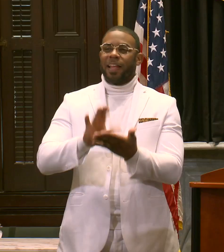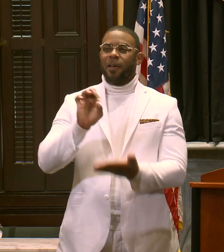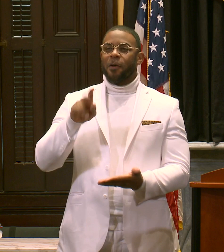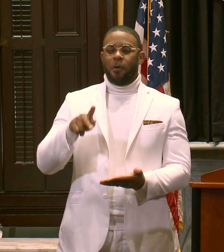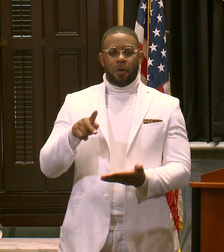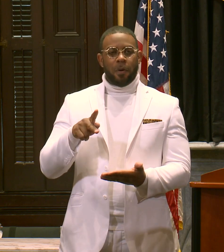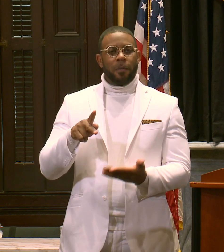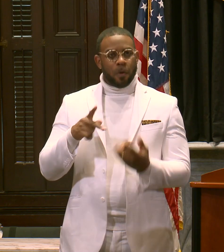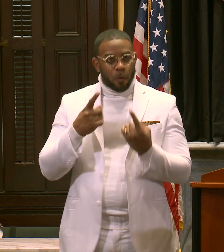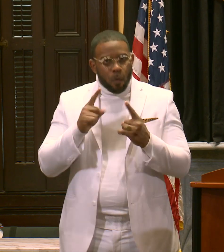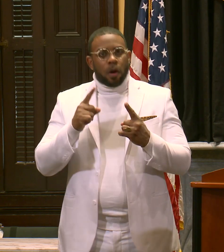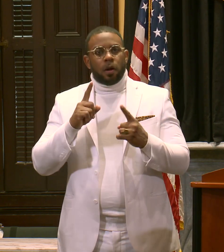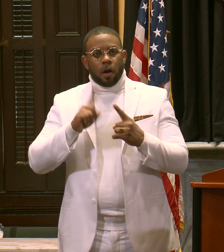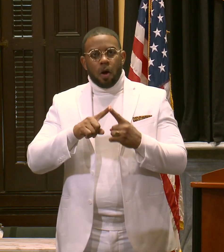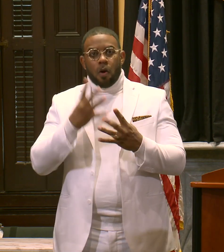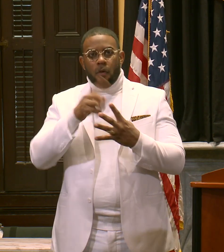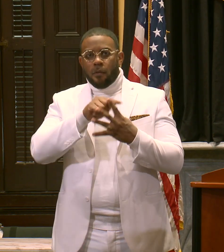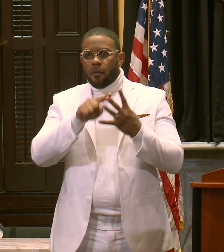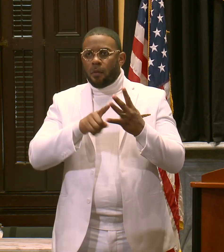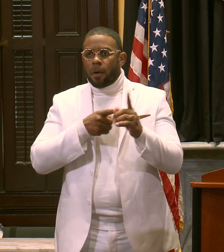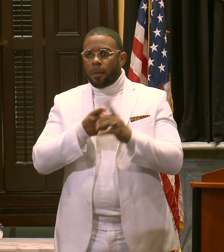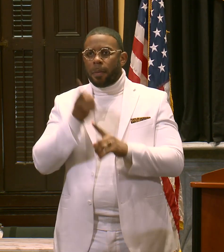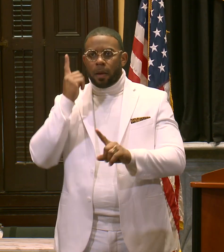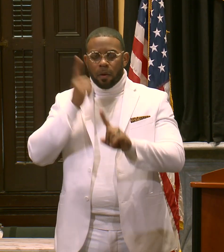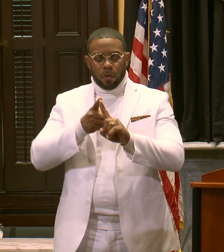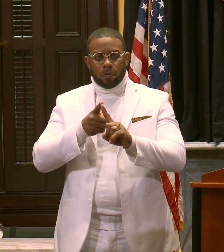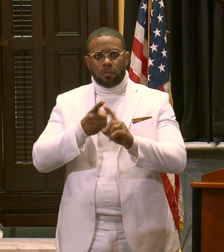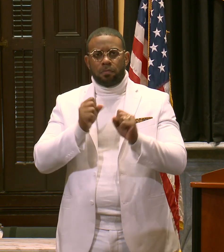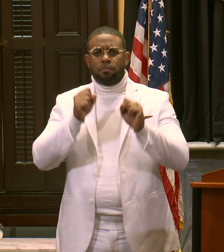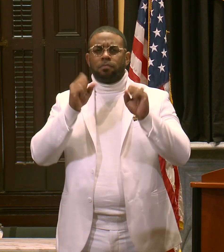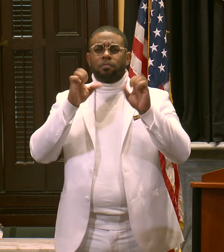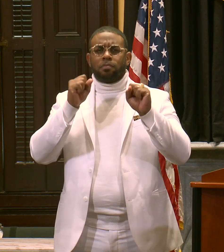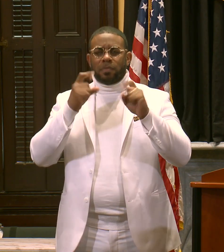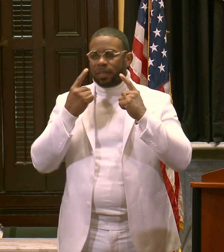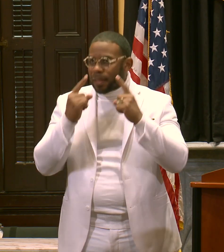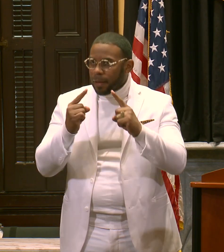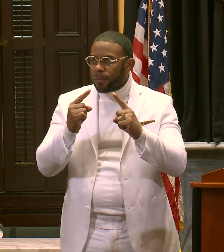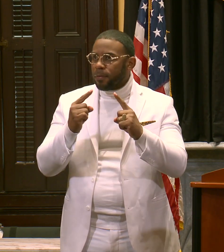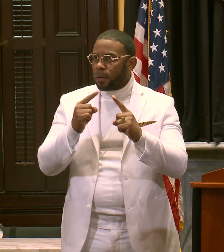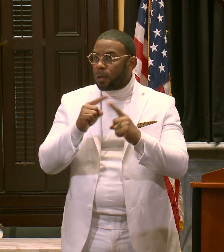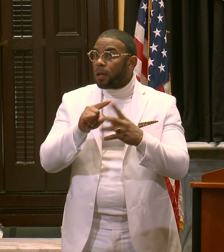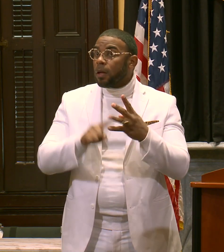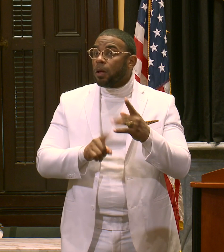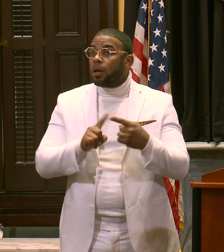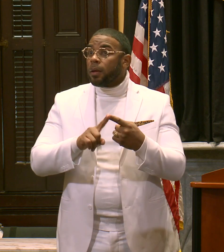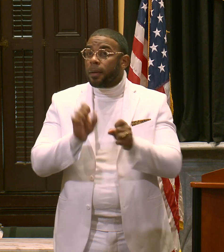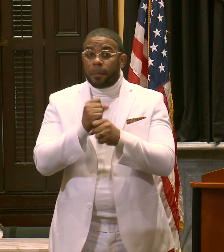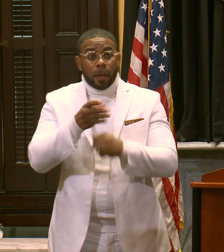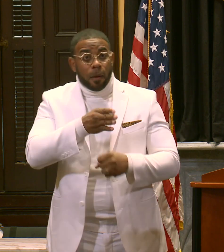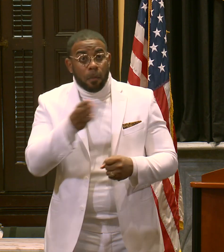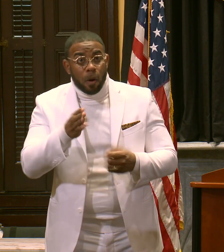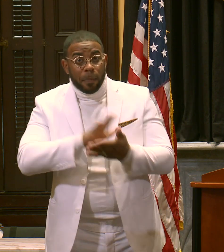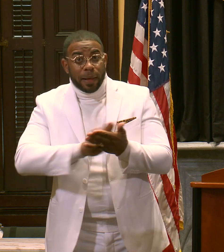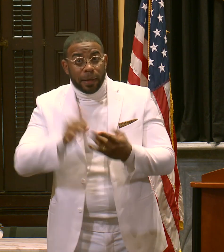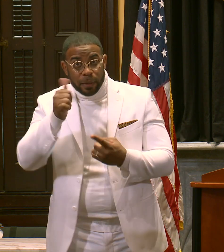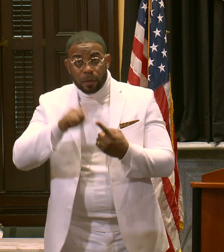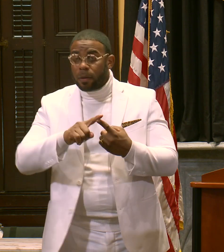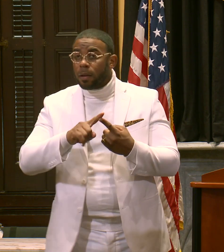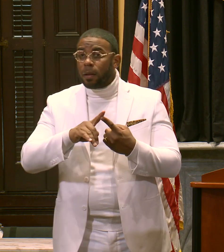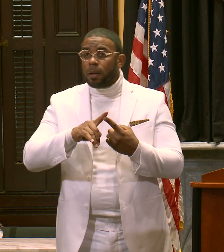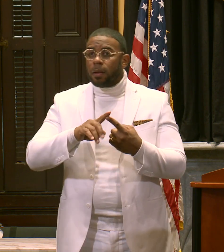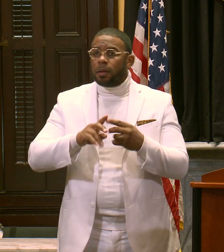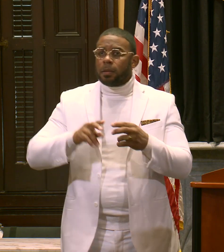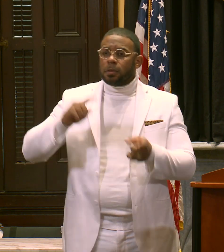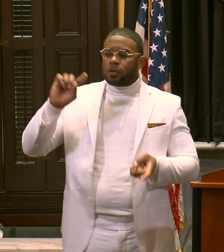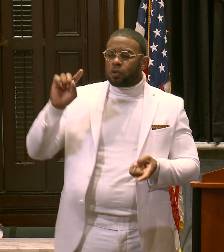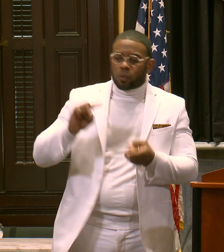Court work on the 4 main goals have been incredibly successful. Those goals were making Baltimore cleaner by decreasing